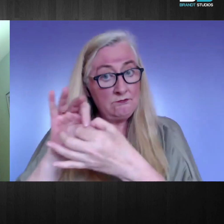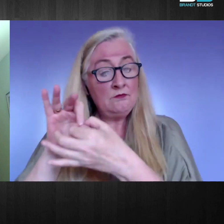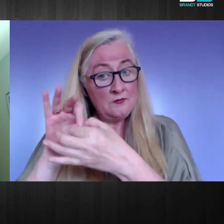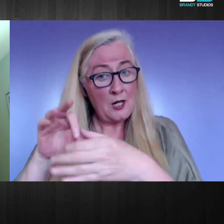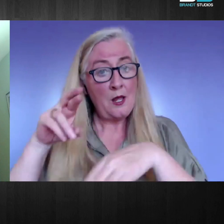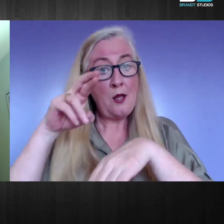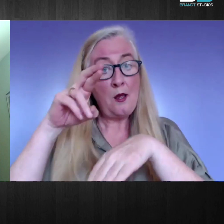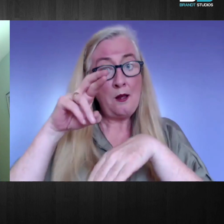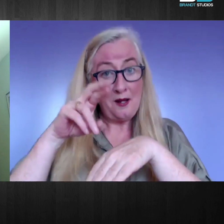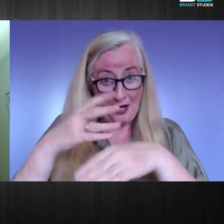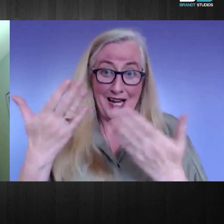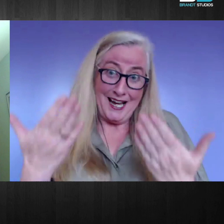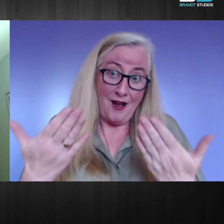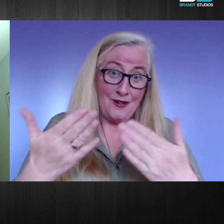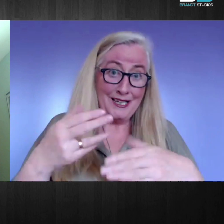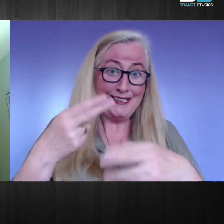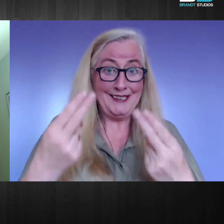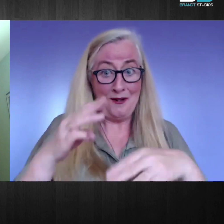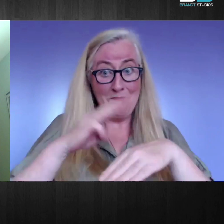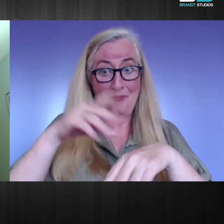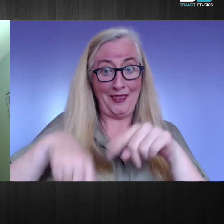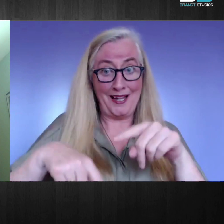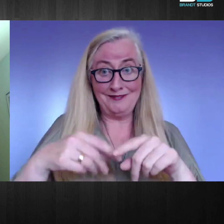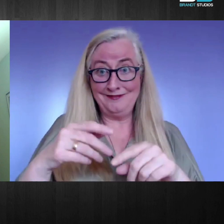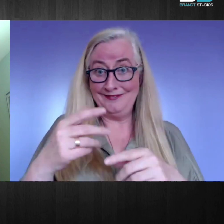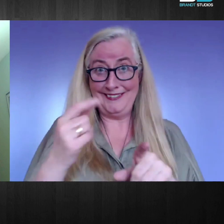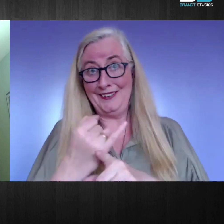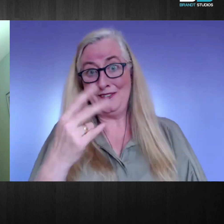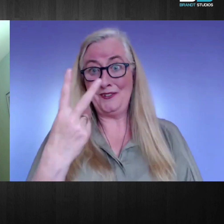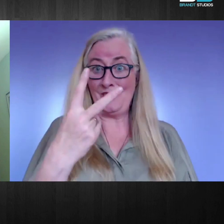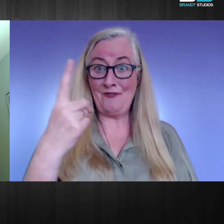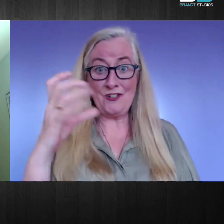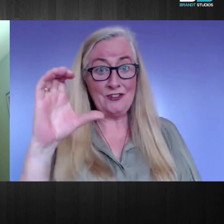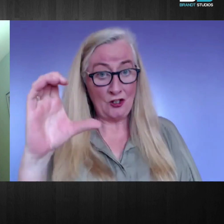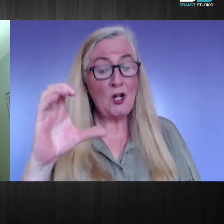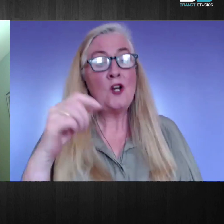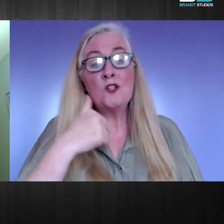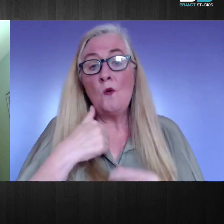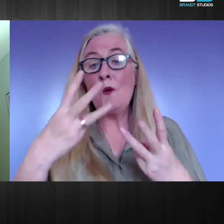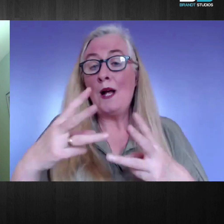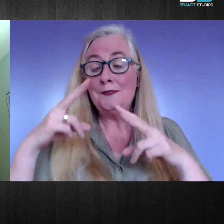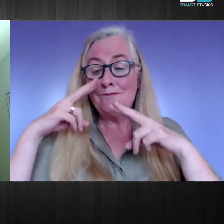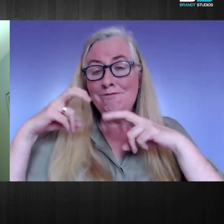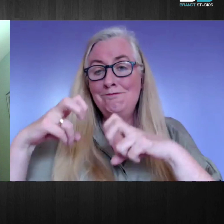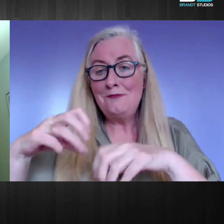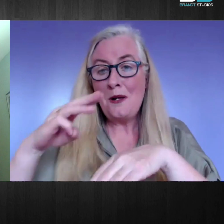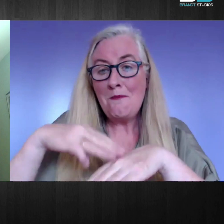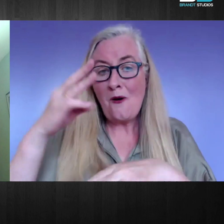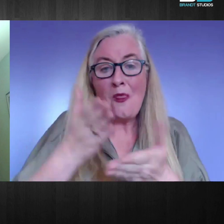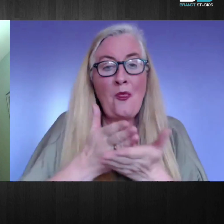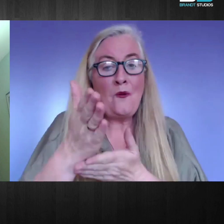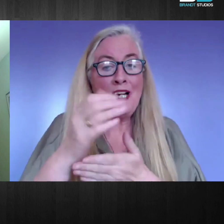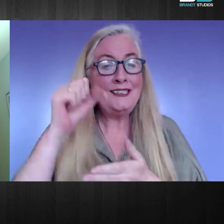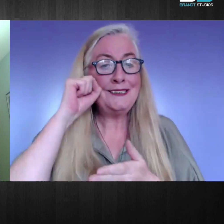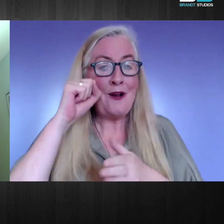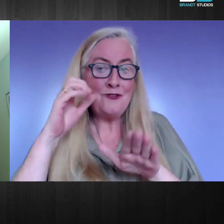century. So we look forward to exploring these issues more through the Sound Surfers programme and our other work with Feroiga in